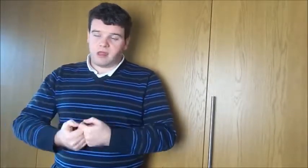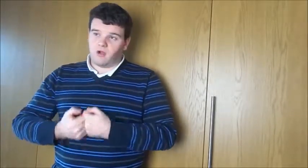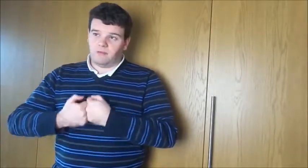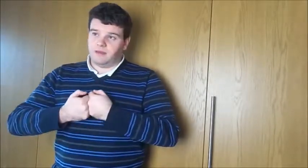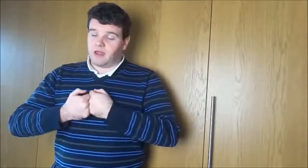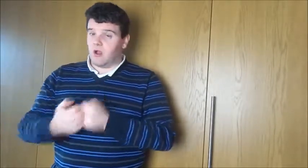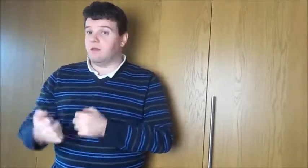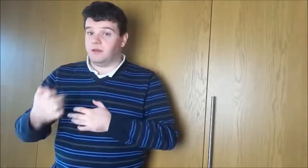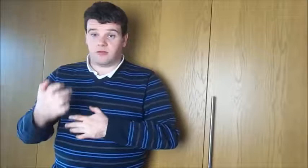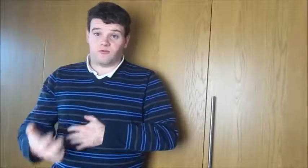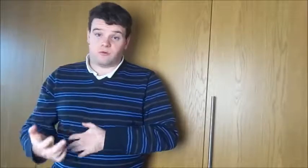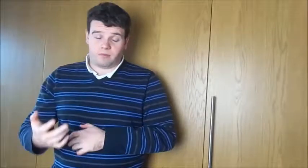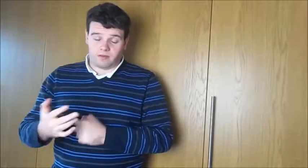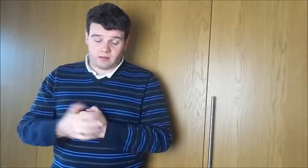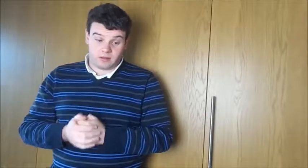terribly, terribly distraught by this, like I say.